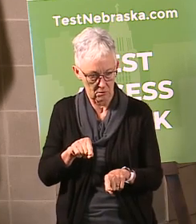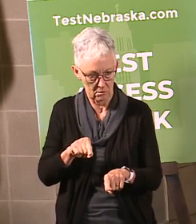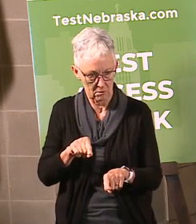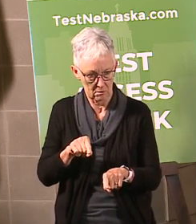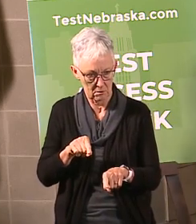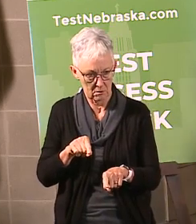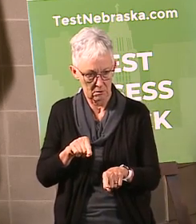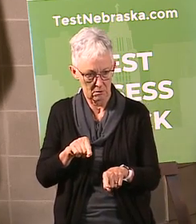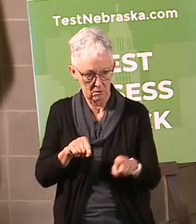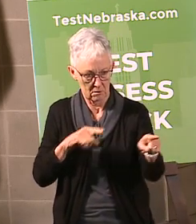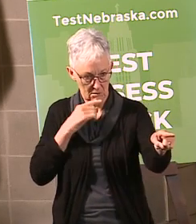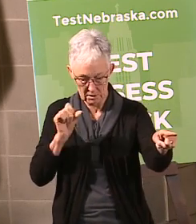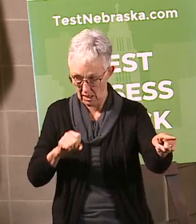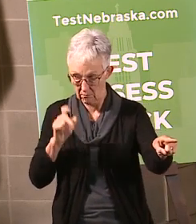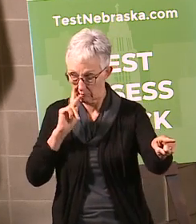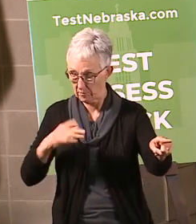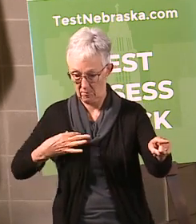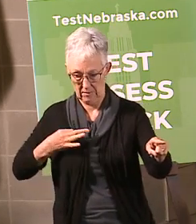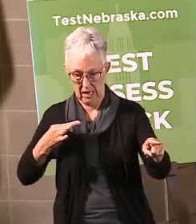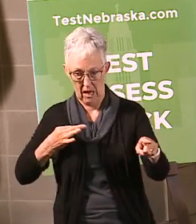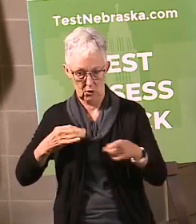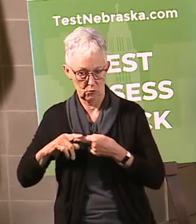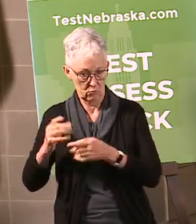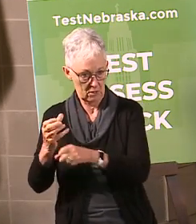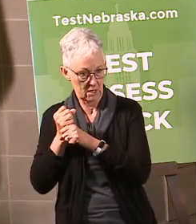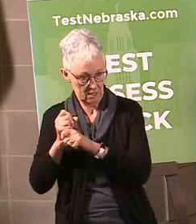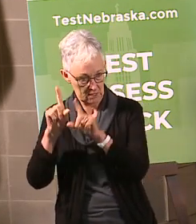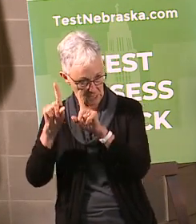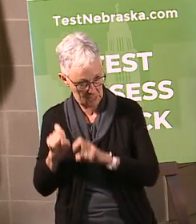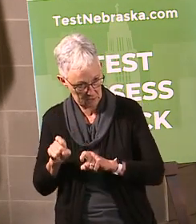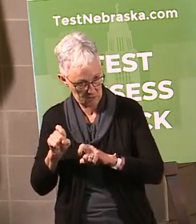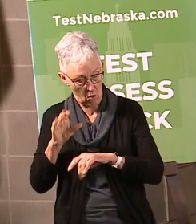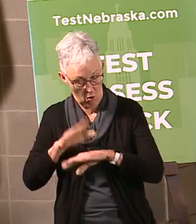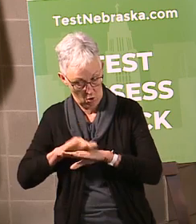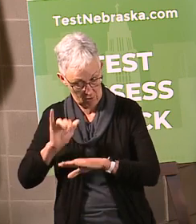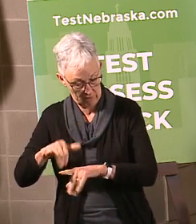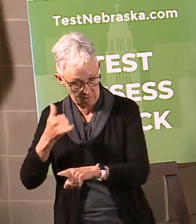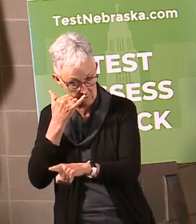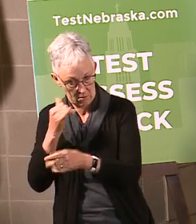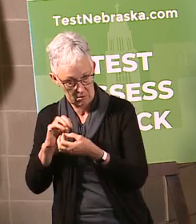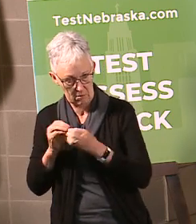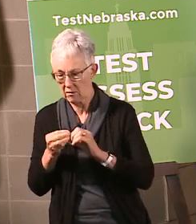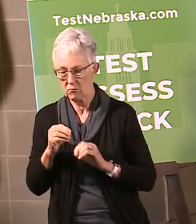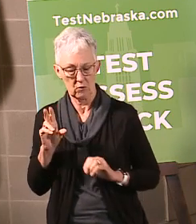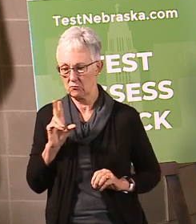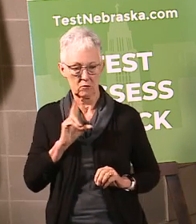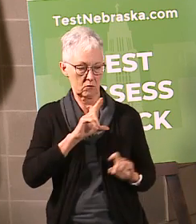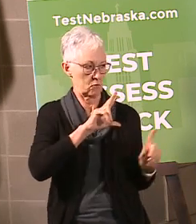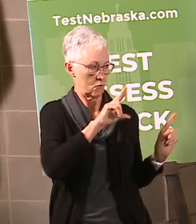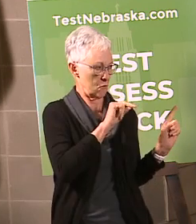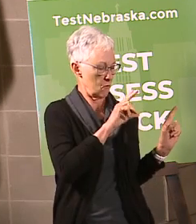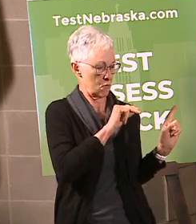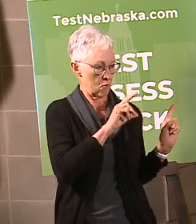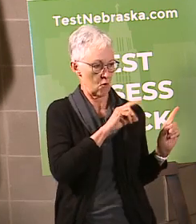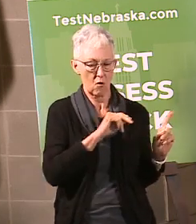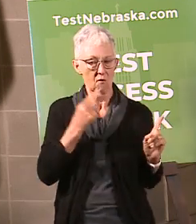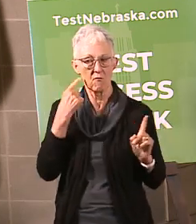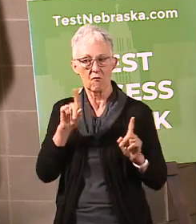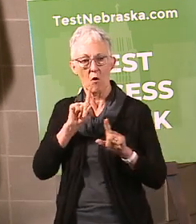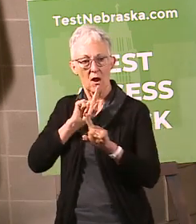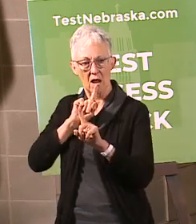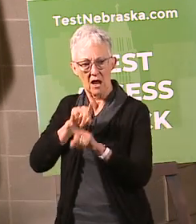me? People will not be able to apply for tests. This is just to answer questions with regard to the current program that we've got right